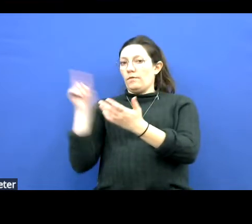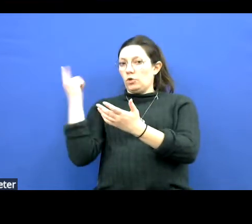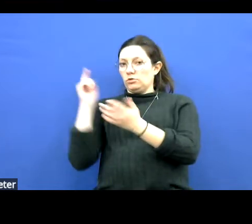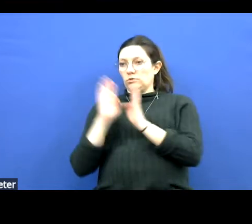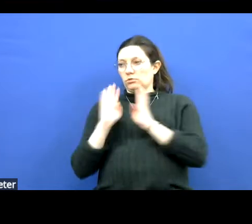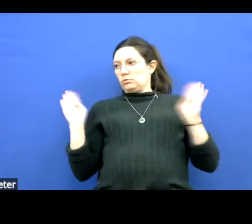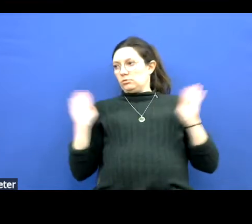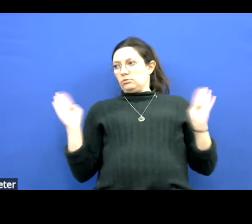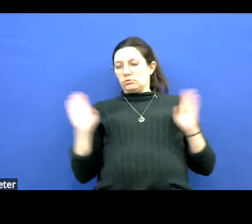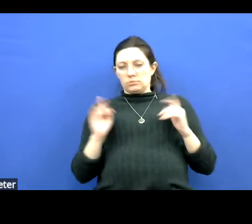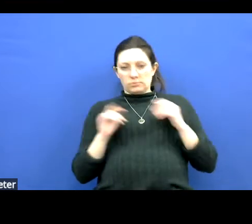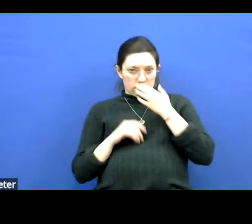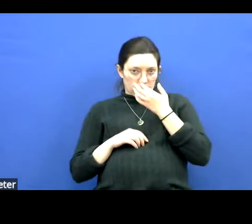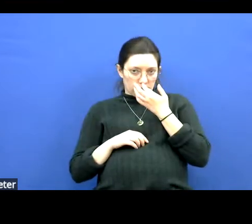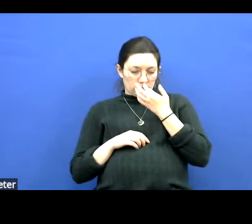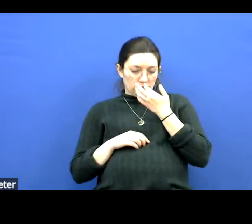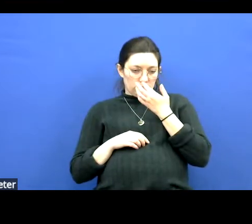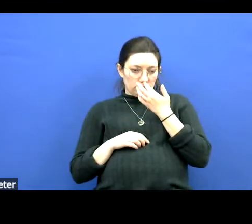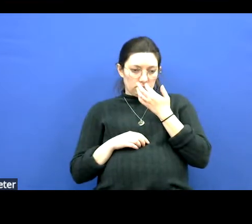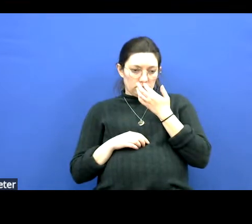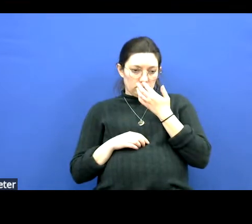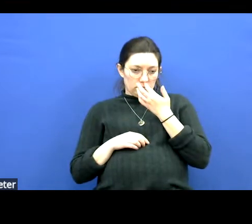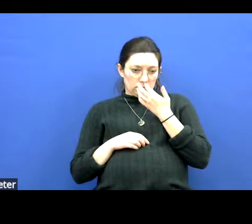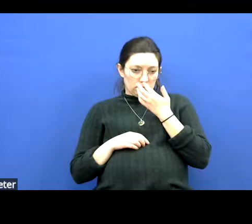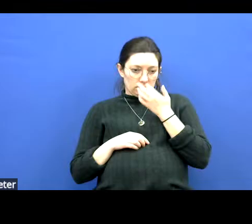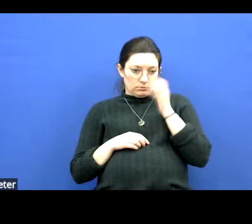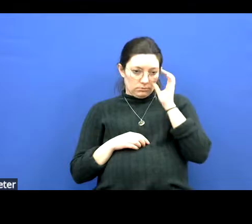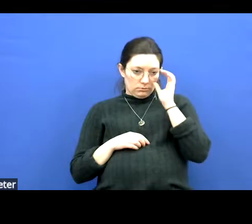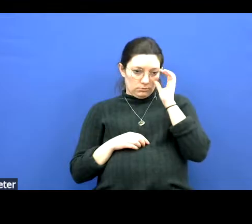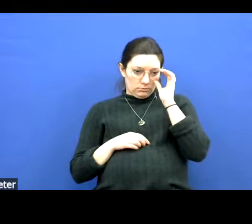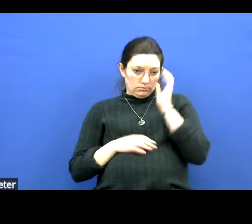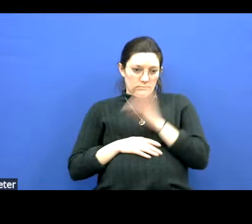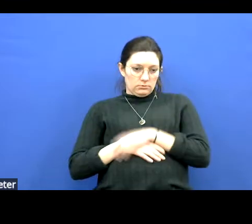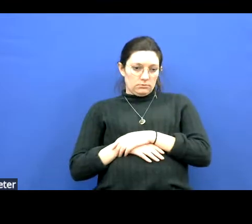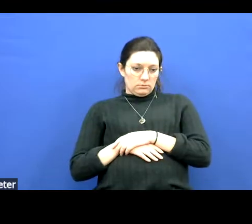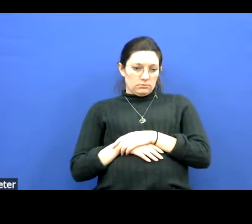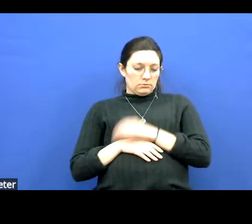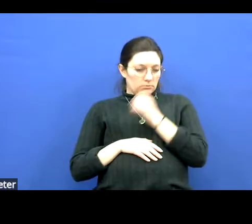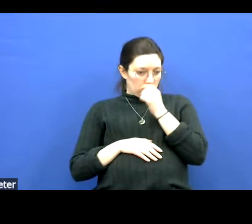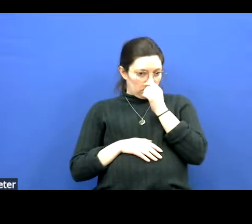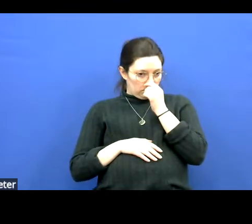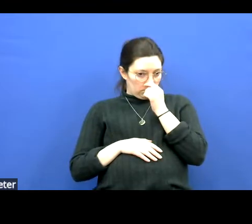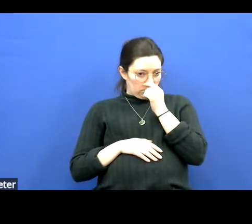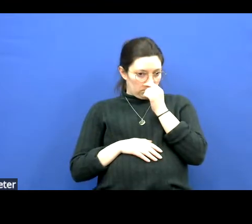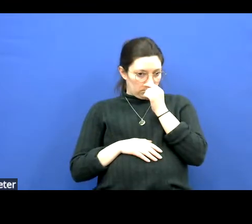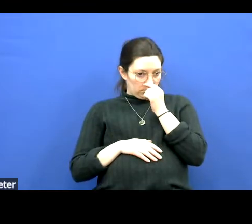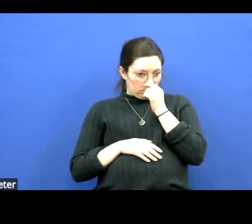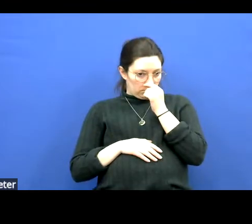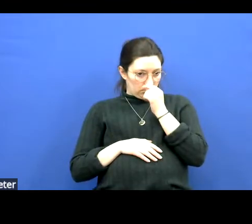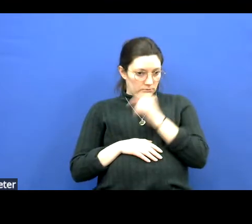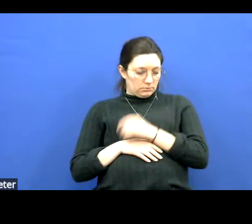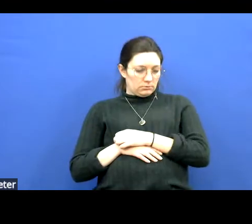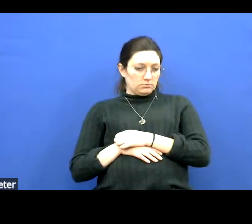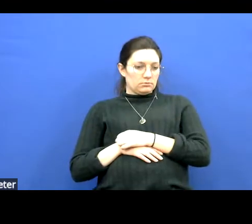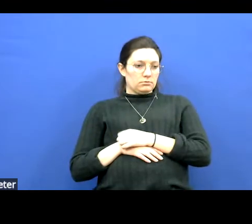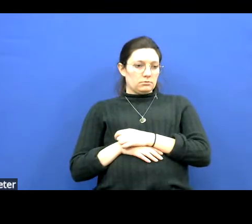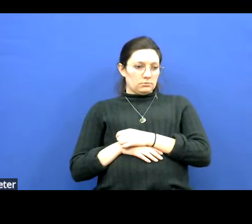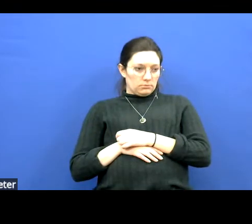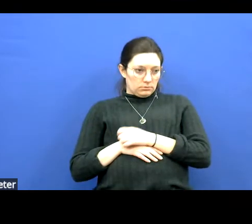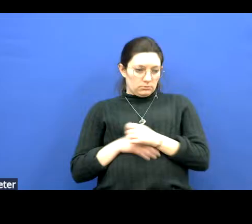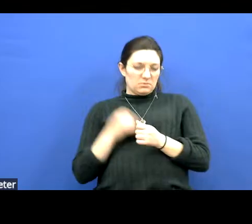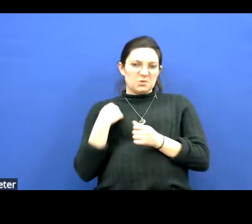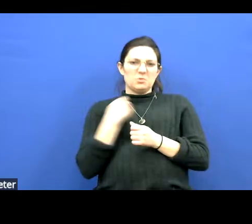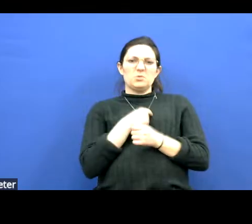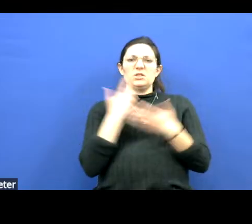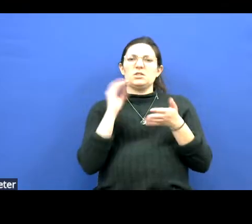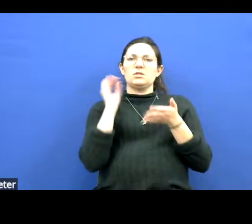Dan, I think, and just to, I think we put in all of the changes with regards to that, and